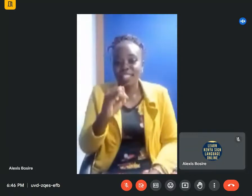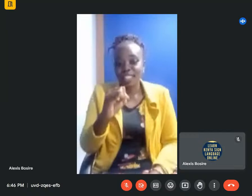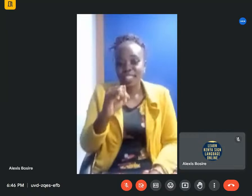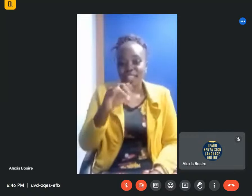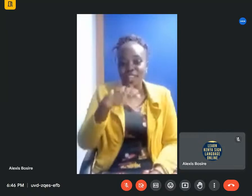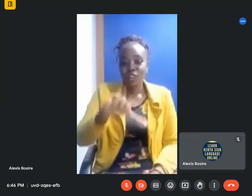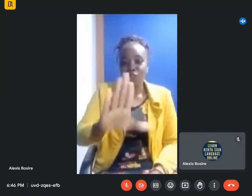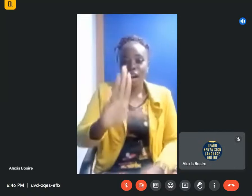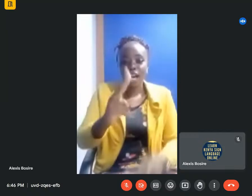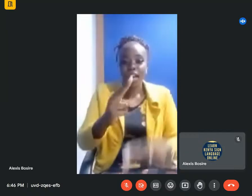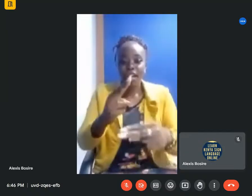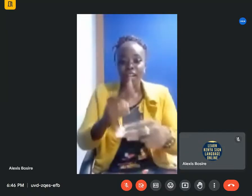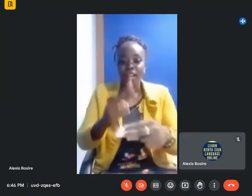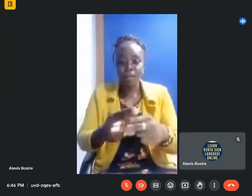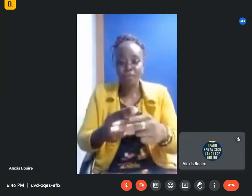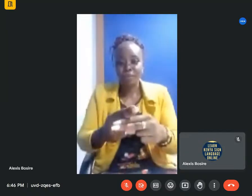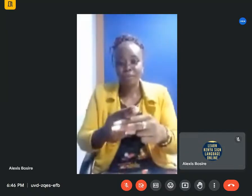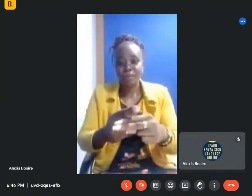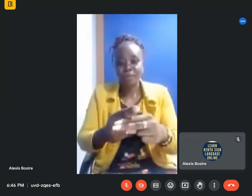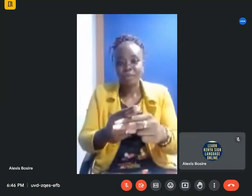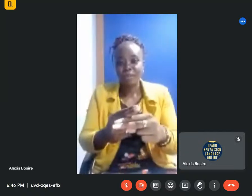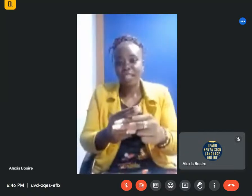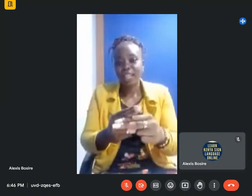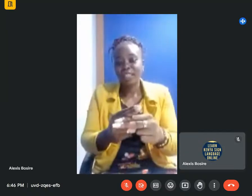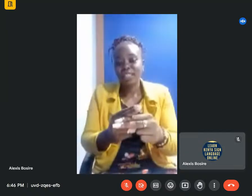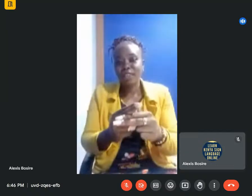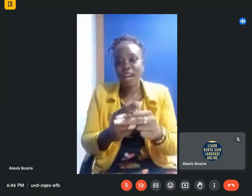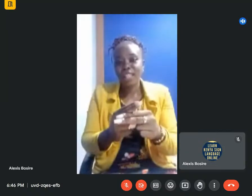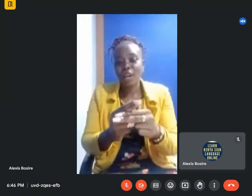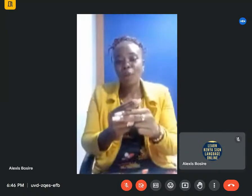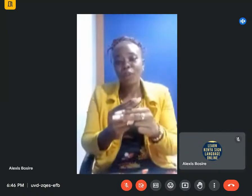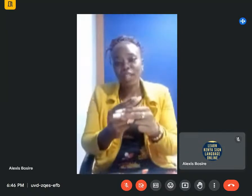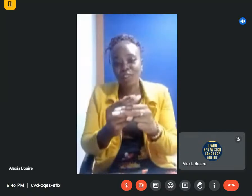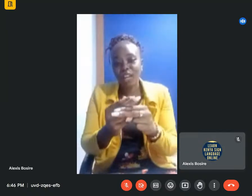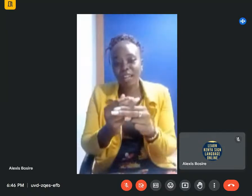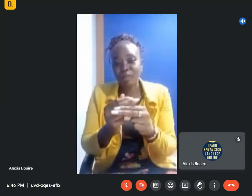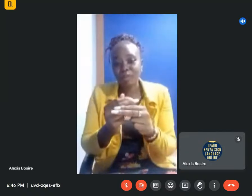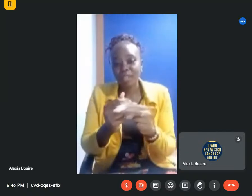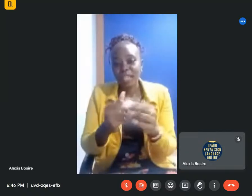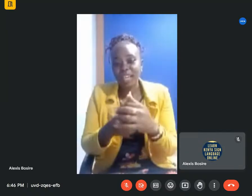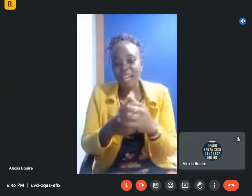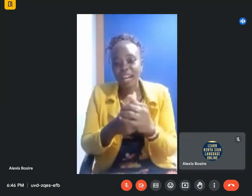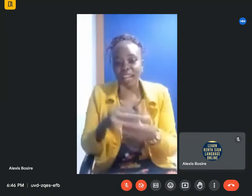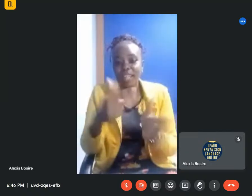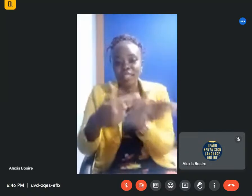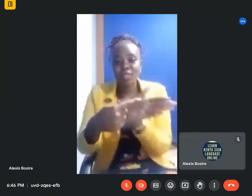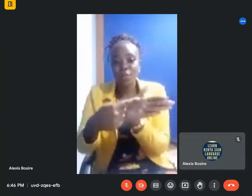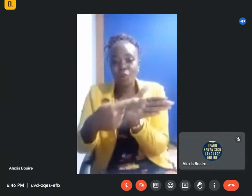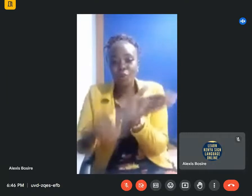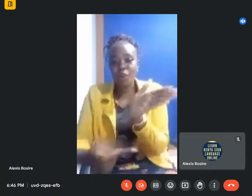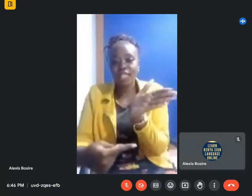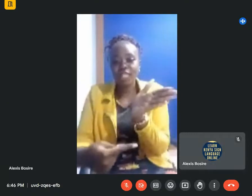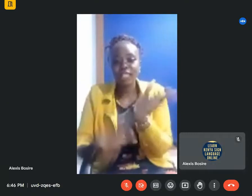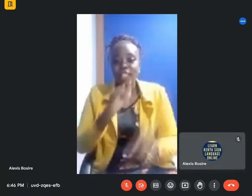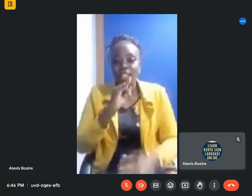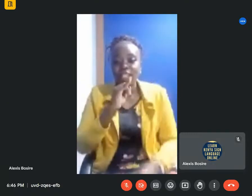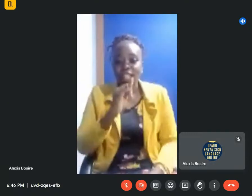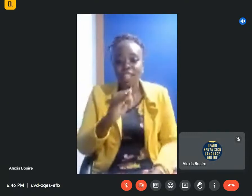is your name? That is how you ask what is your name. Yeah. So what